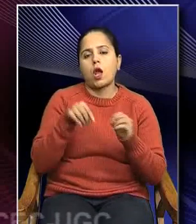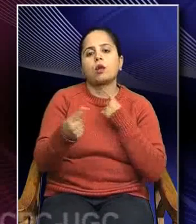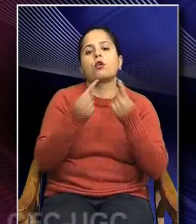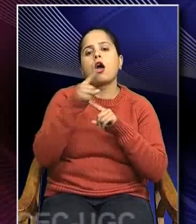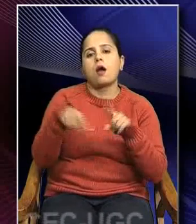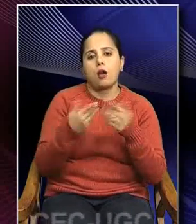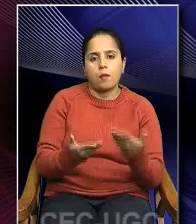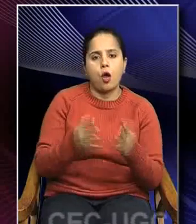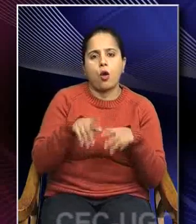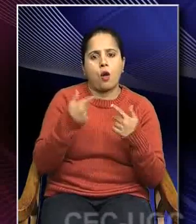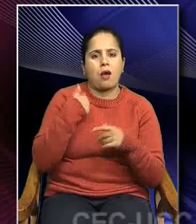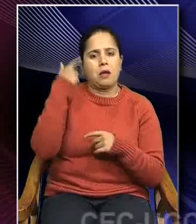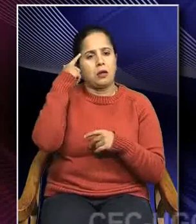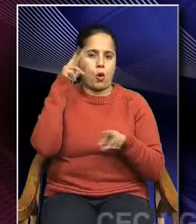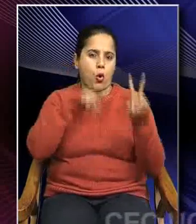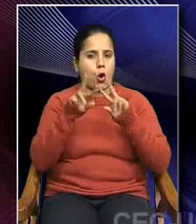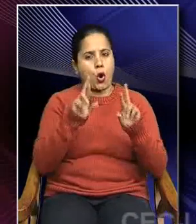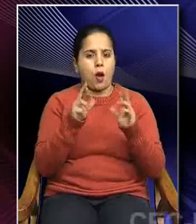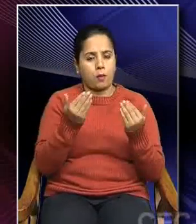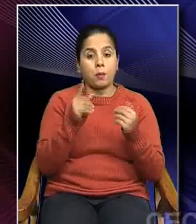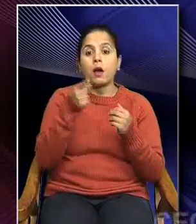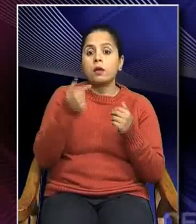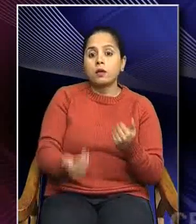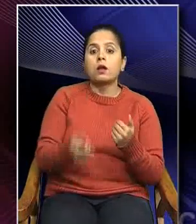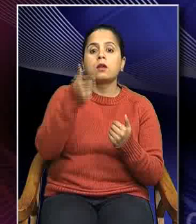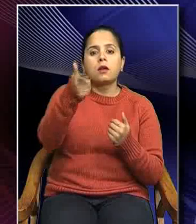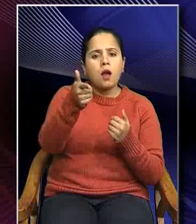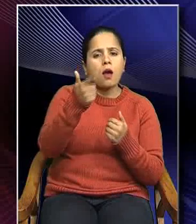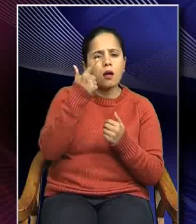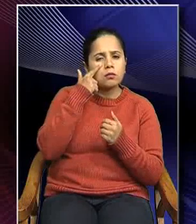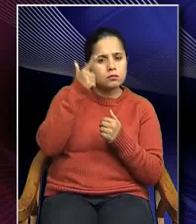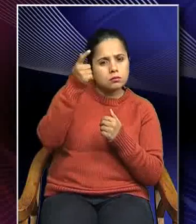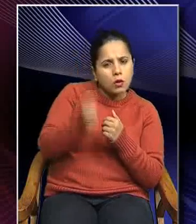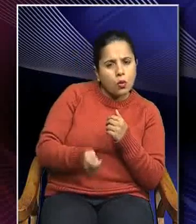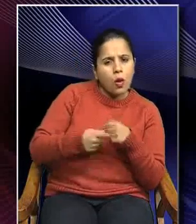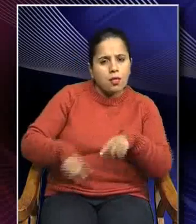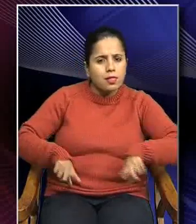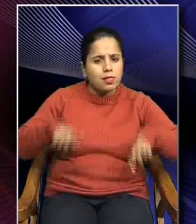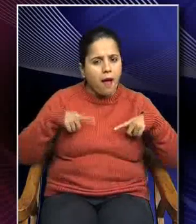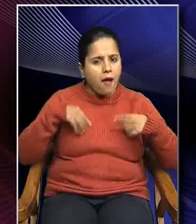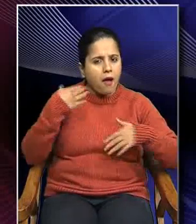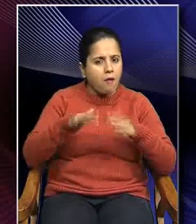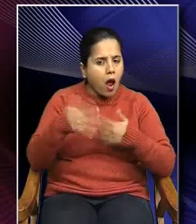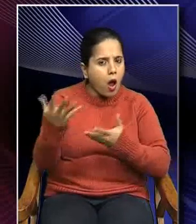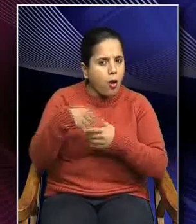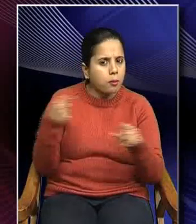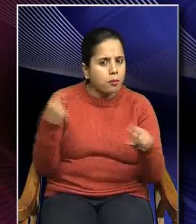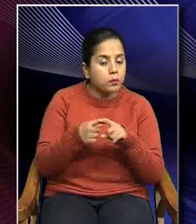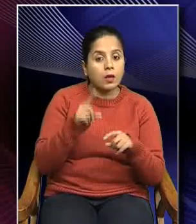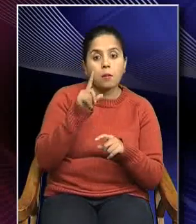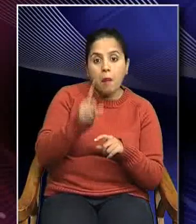about or making sense of this, but we would be bringing it down to the mundane life, although the